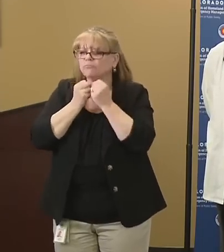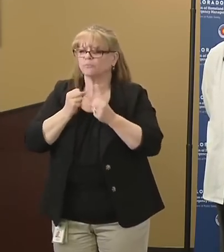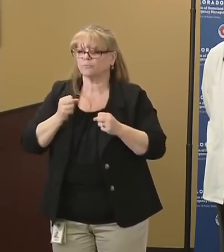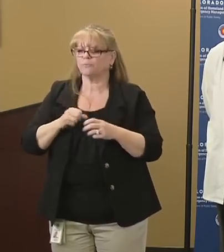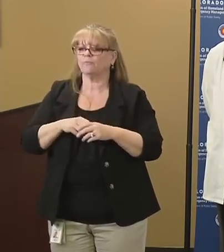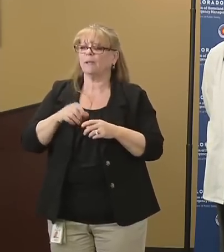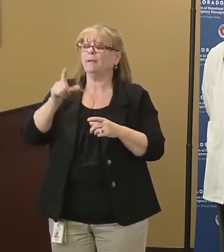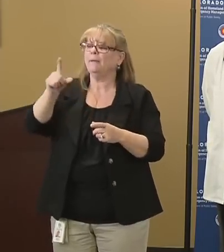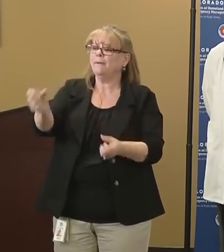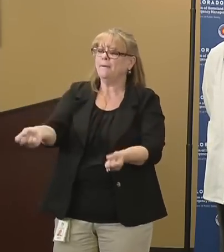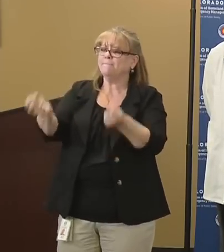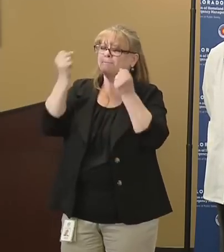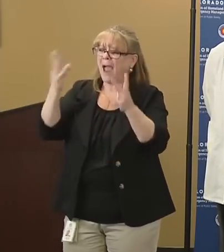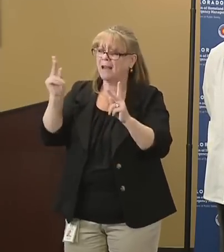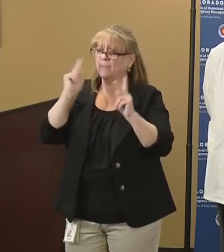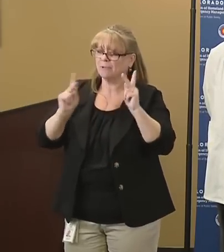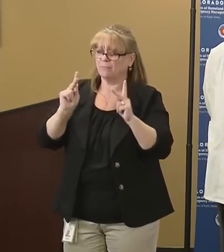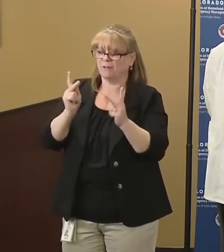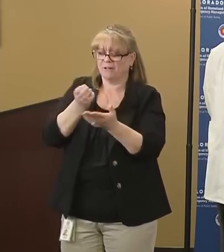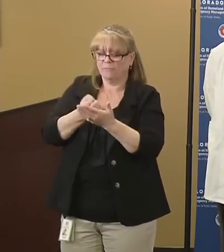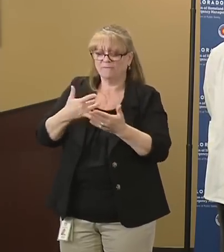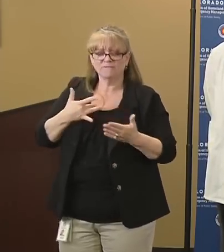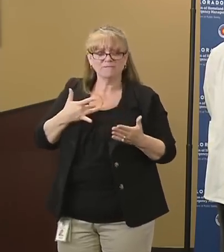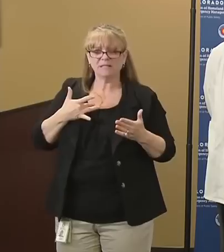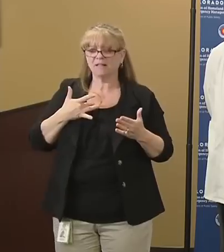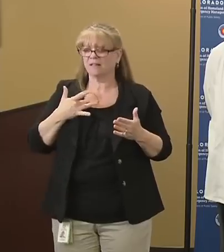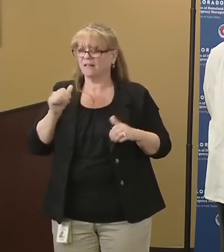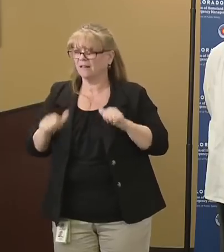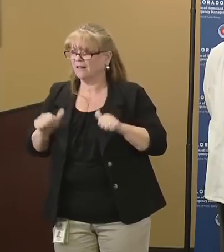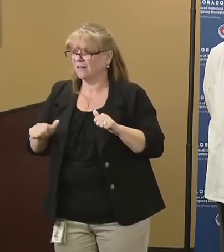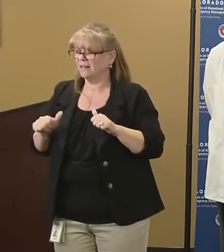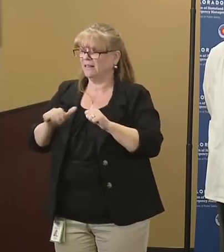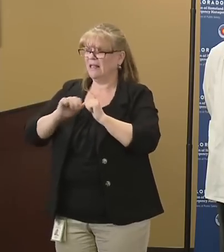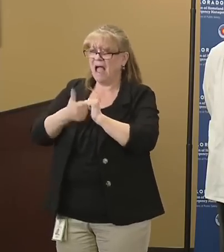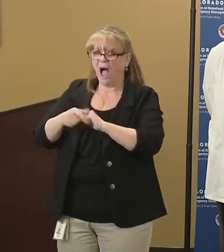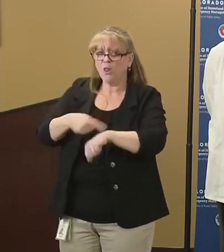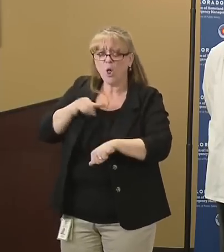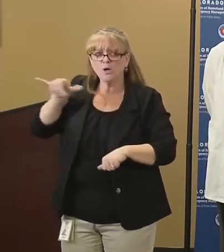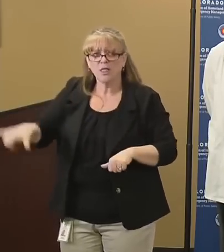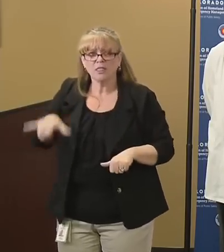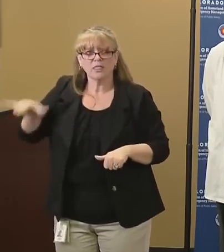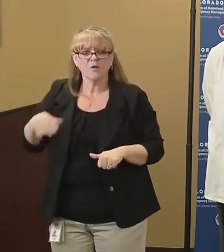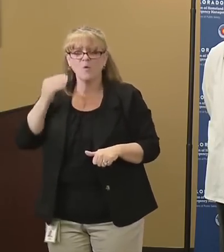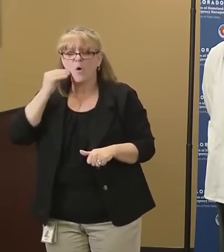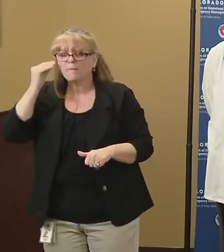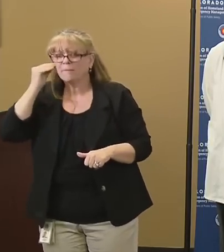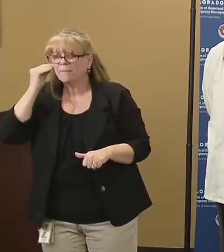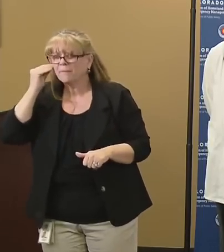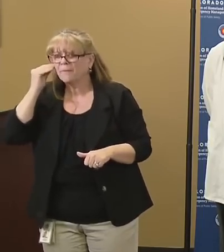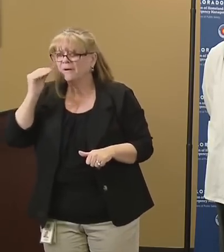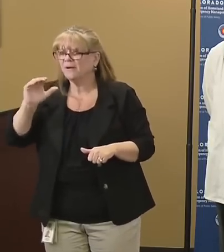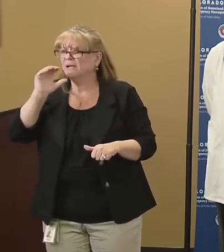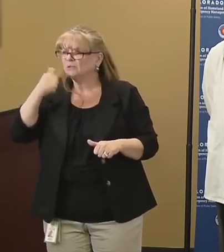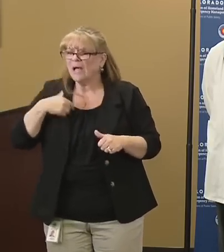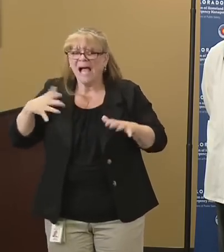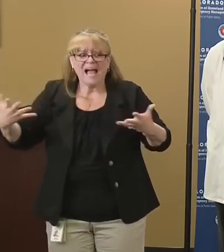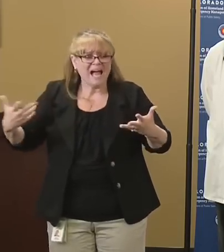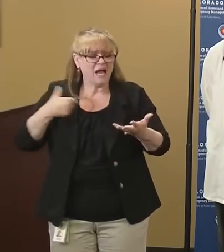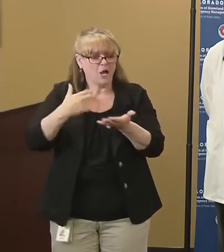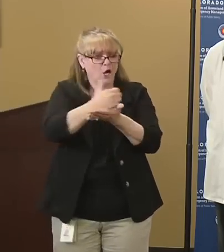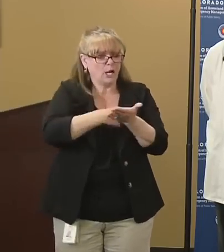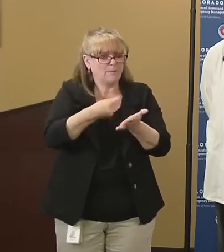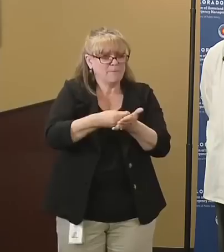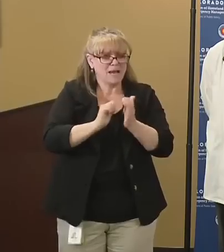paycheck and don't know how much longer they can go on without earning that paycheck. We want to thank the federal government for the fact that Coloradans will be